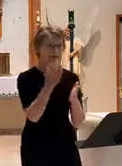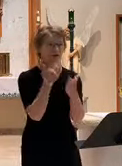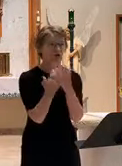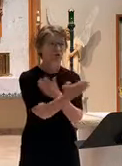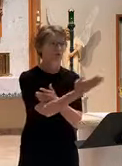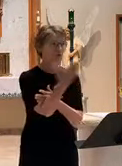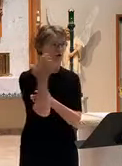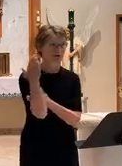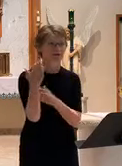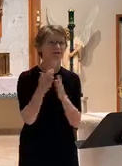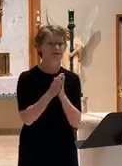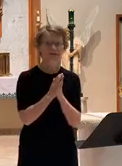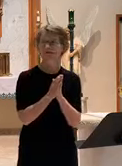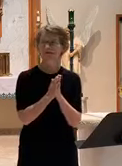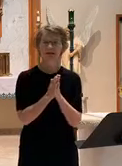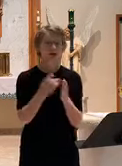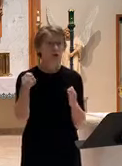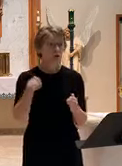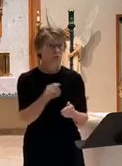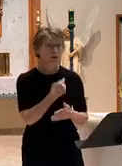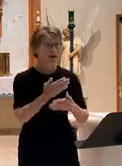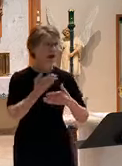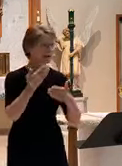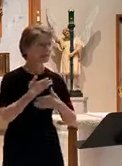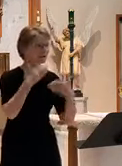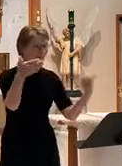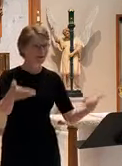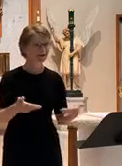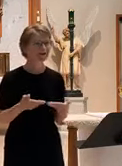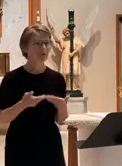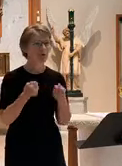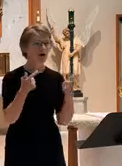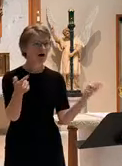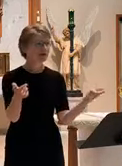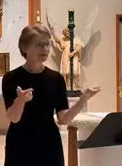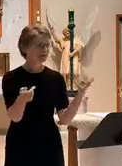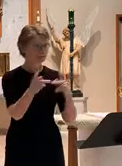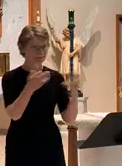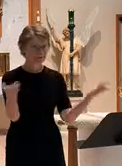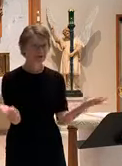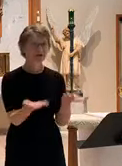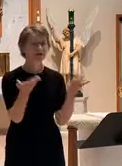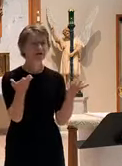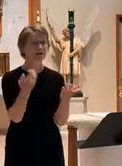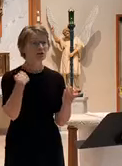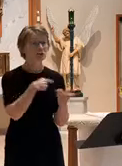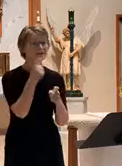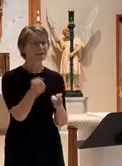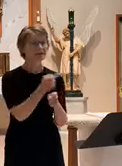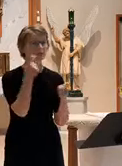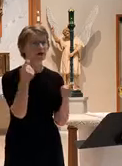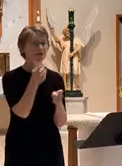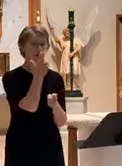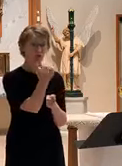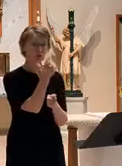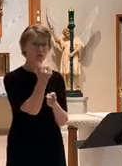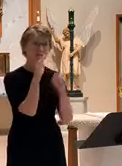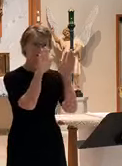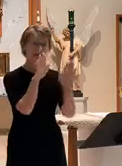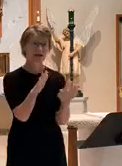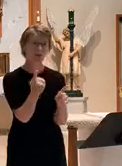Good morning. We are happy to welcome our parishioners and guests to St. Joseph's as we celebrate the 13th Sunday